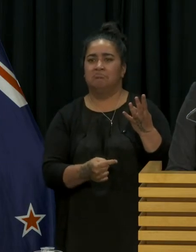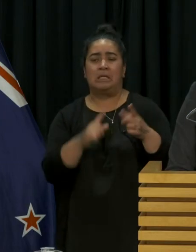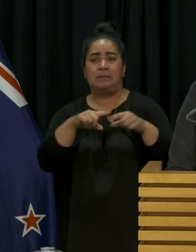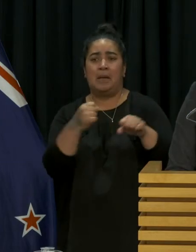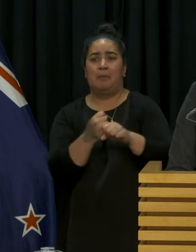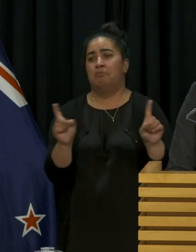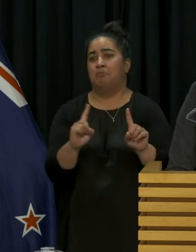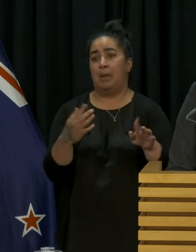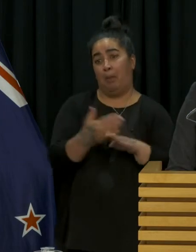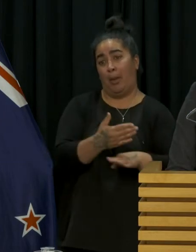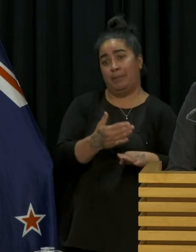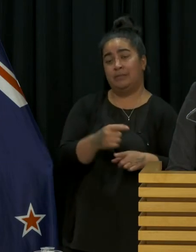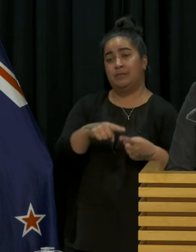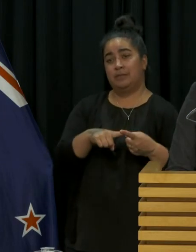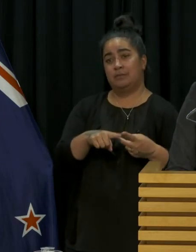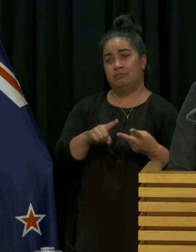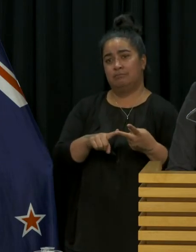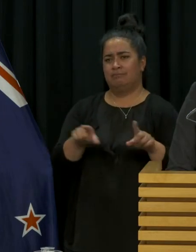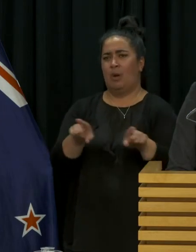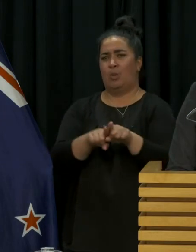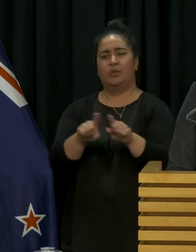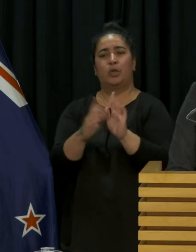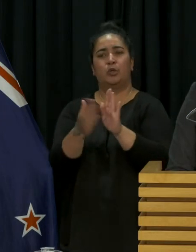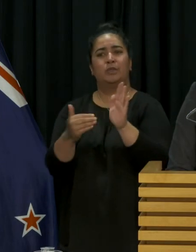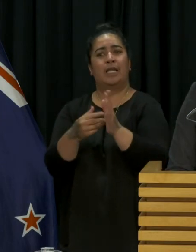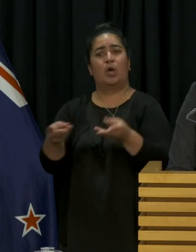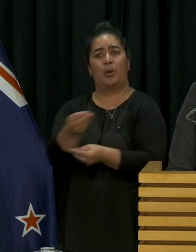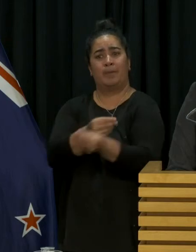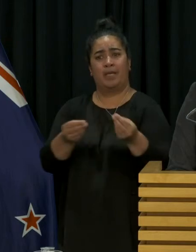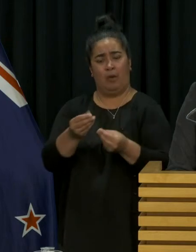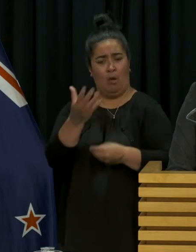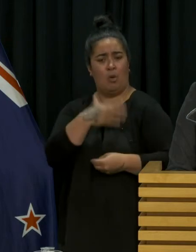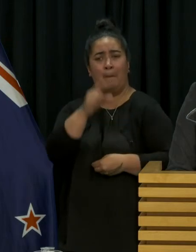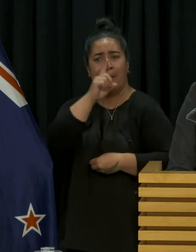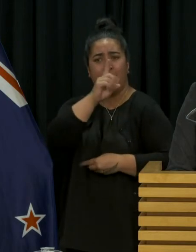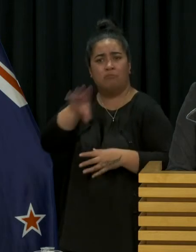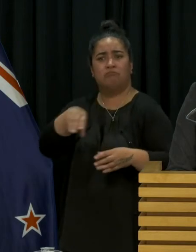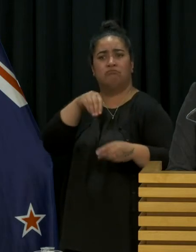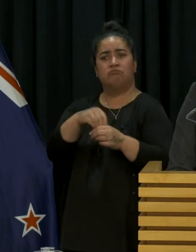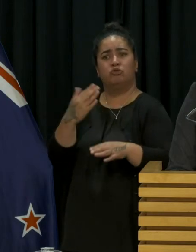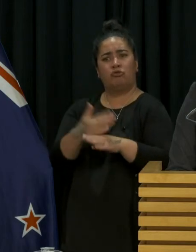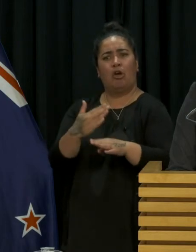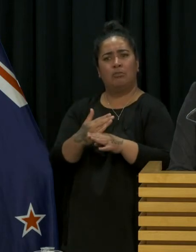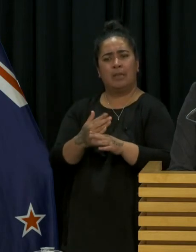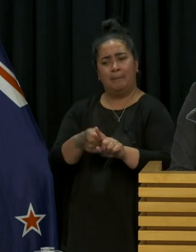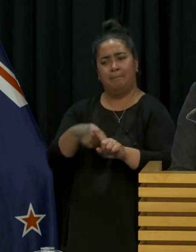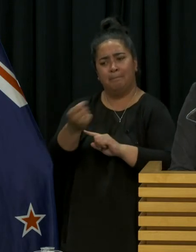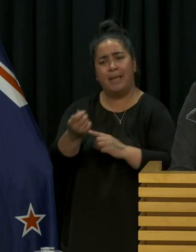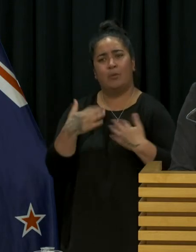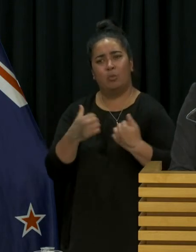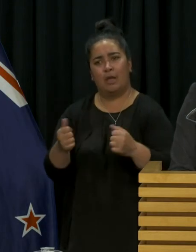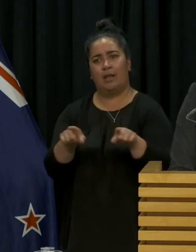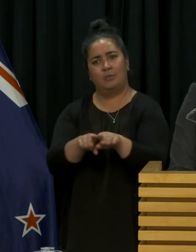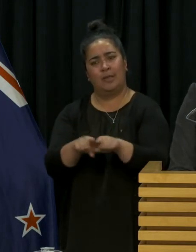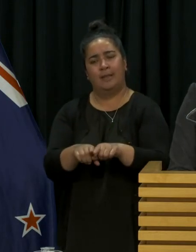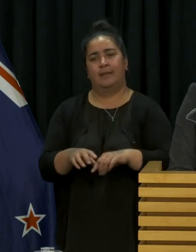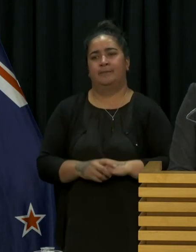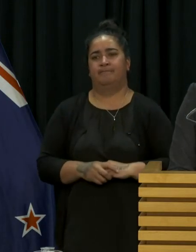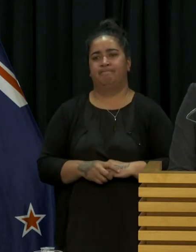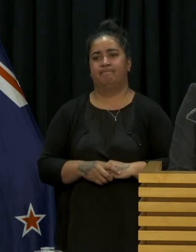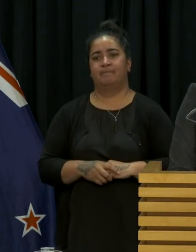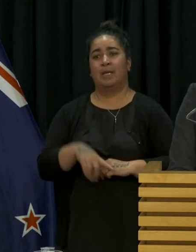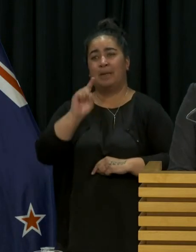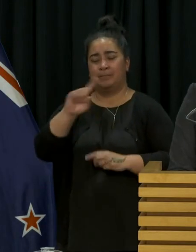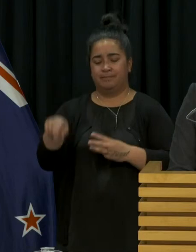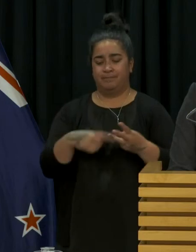and of course the strength of the New Zealand economy. We want people in jobs. We want people in well-paid jobs. When it comes, however,